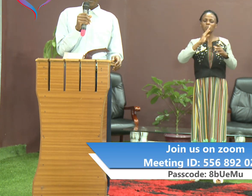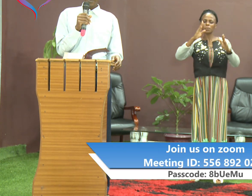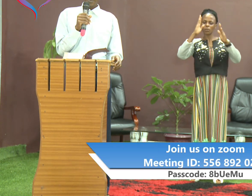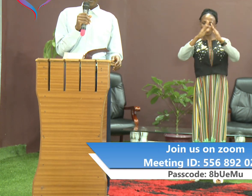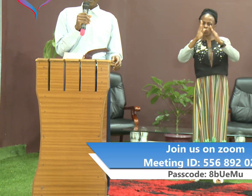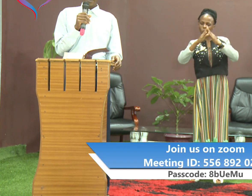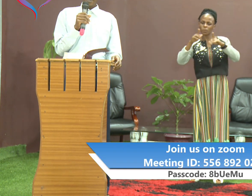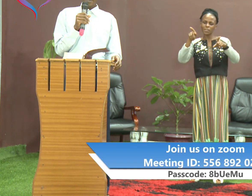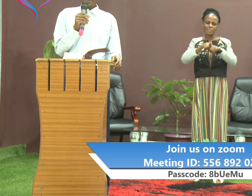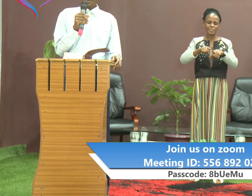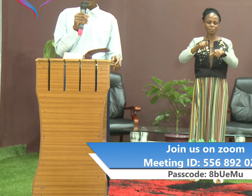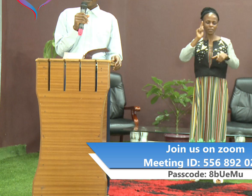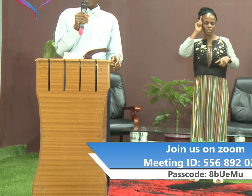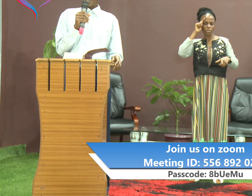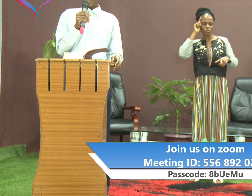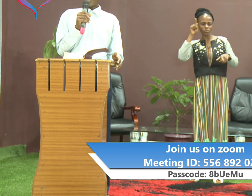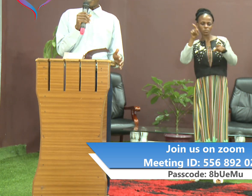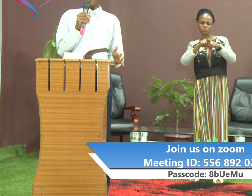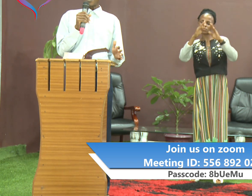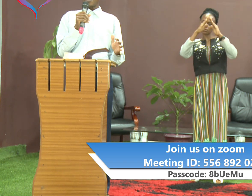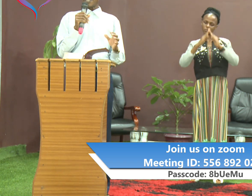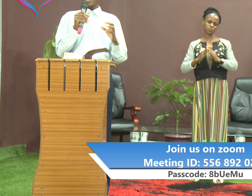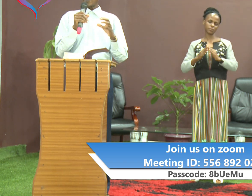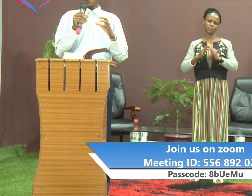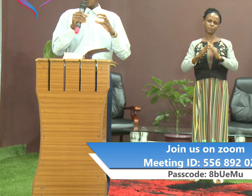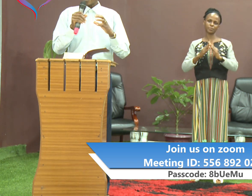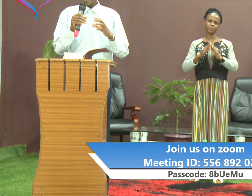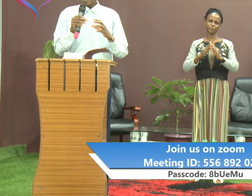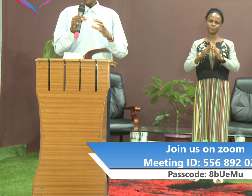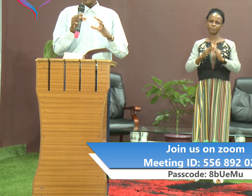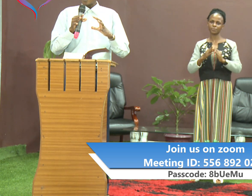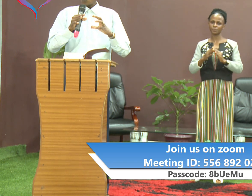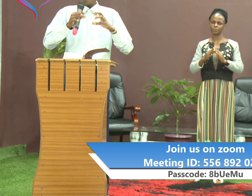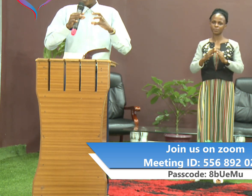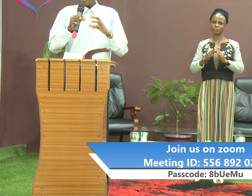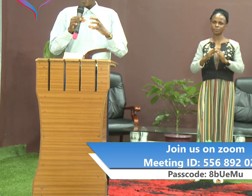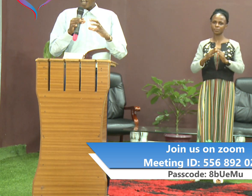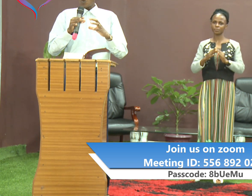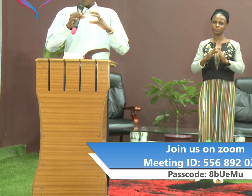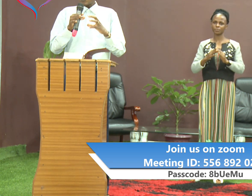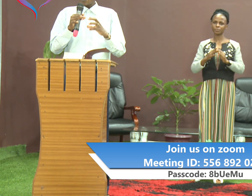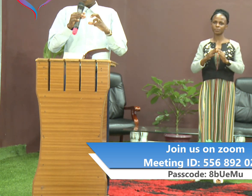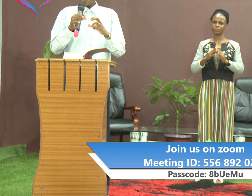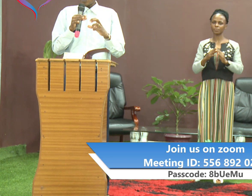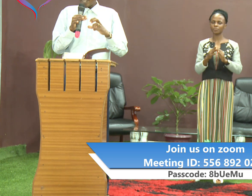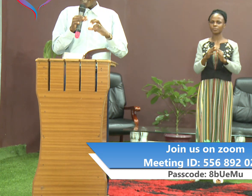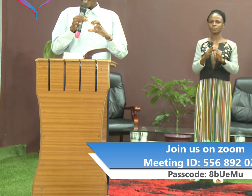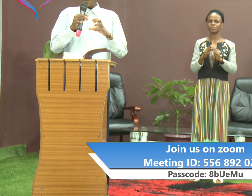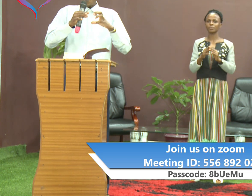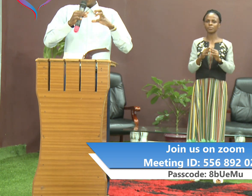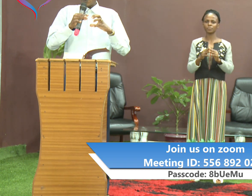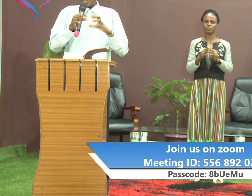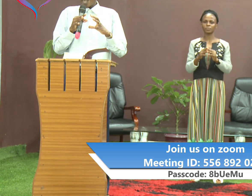the whole of you to be around. Atenge bisere bisinga tukwagala nga woli nga gwo omuntu nga tukulabako naye